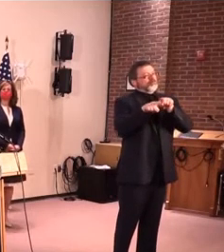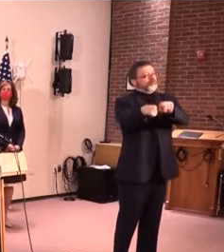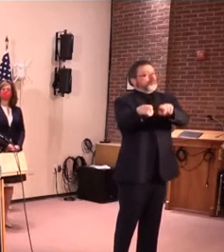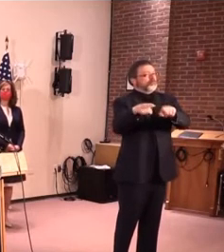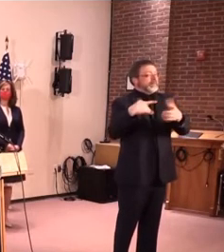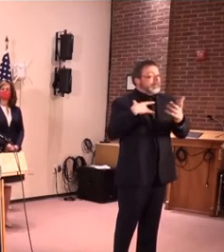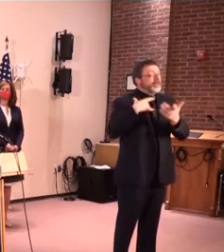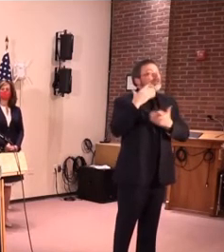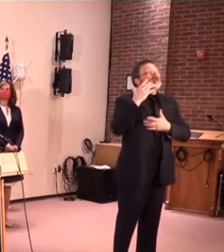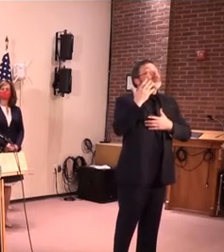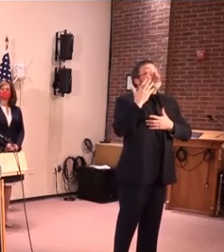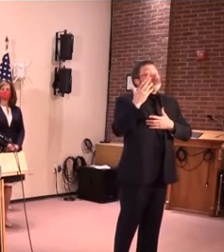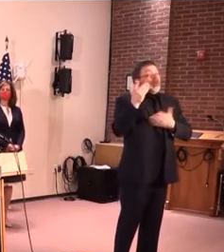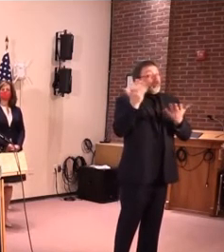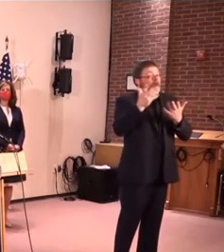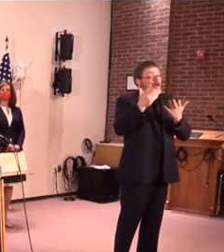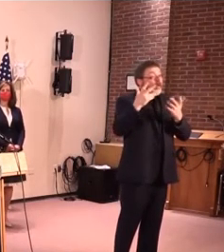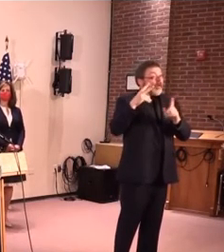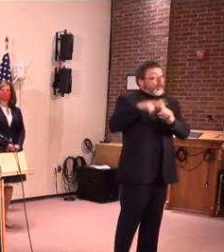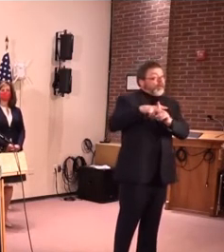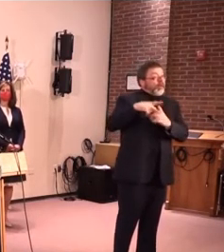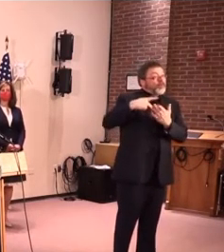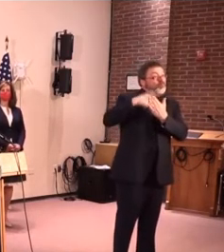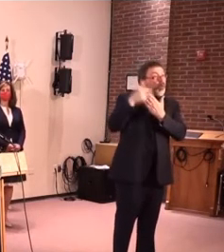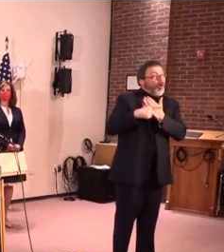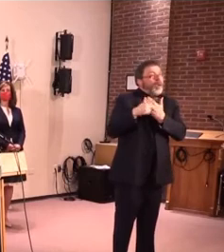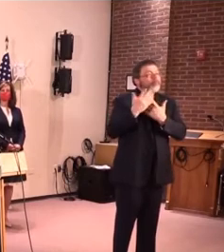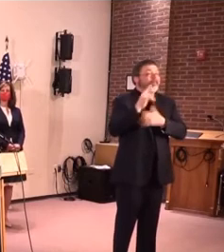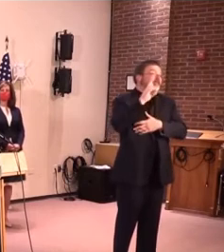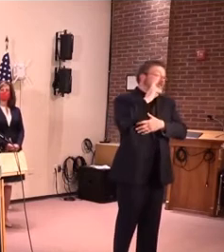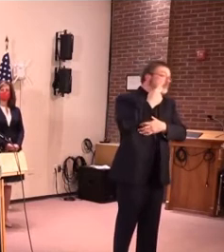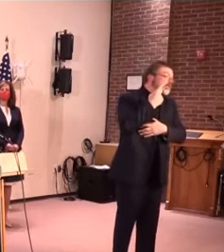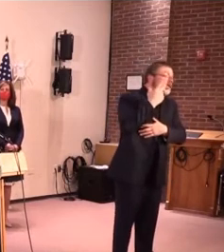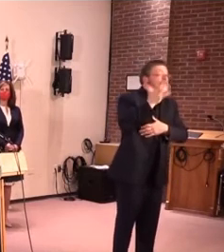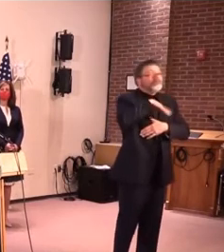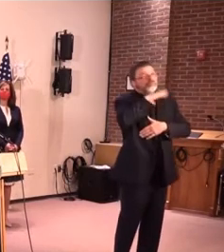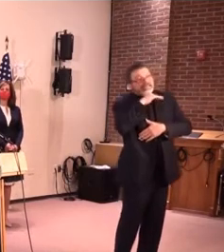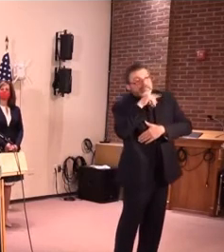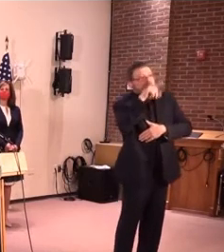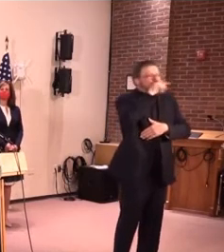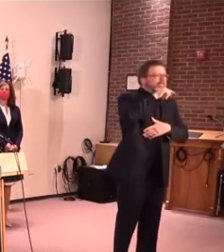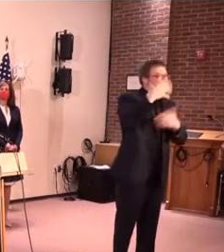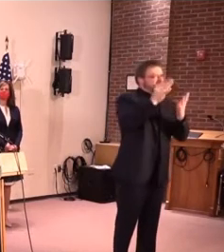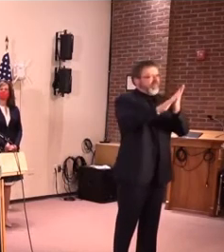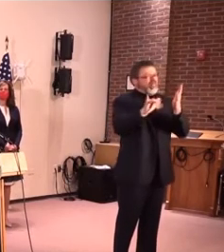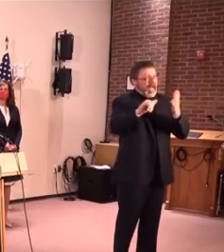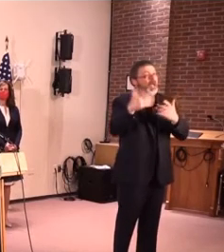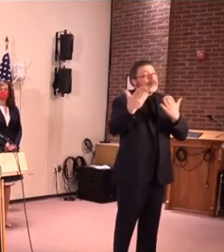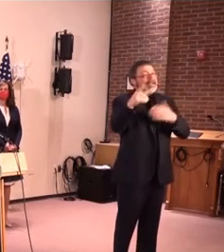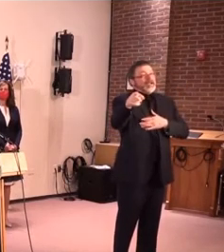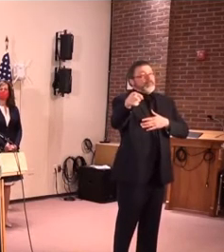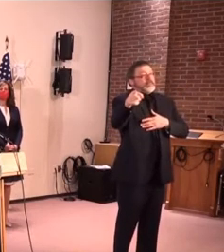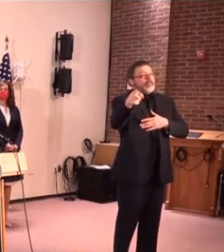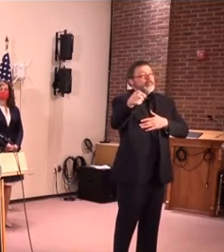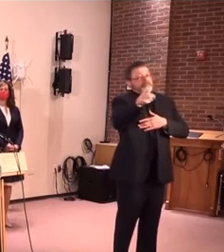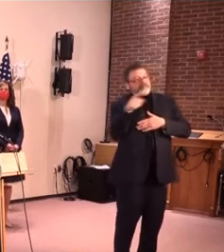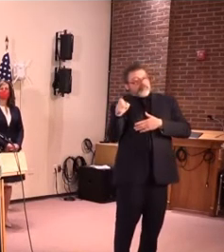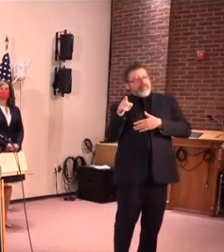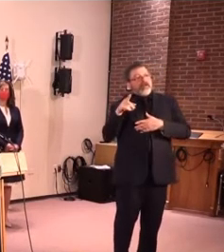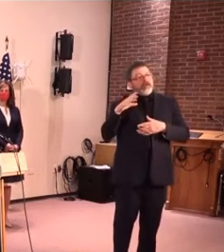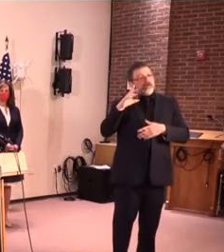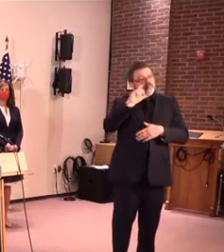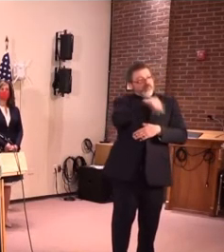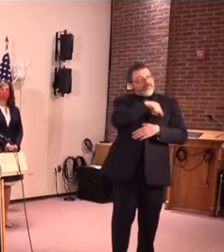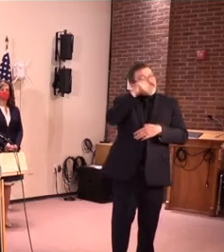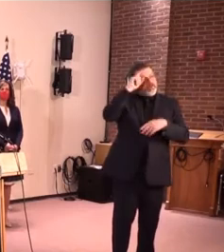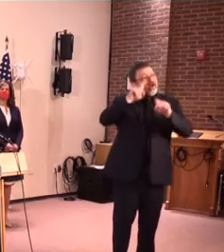those businesses may qualify for some of these grants as well, because they are businesses, and a farm is a business, a dairy farm